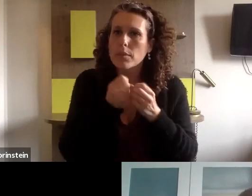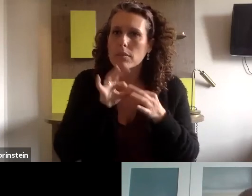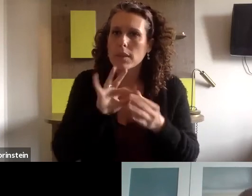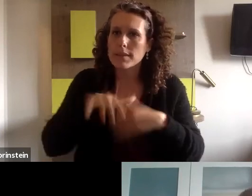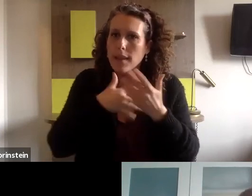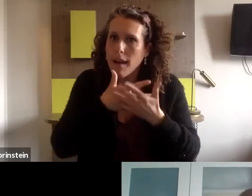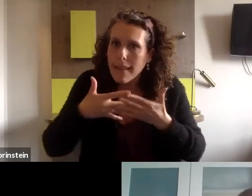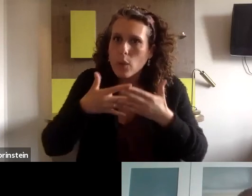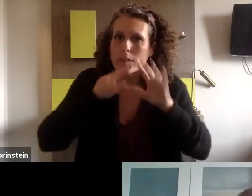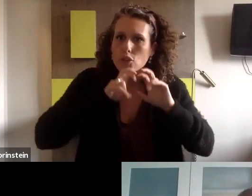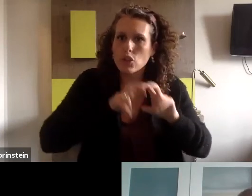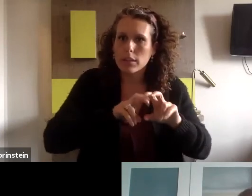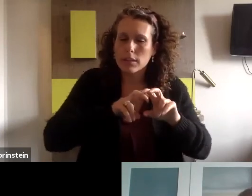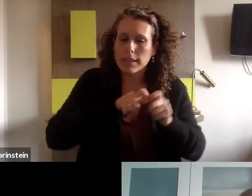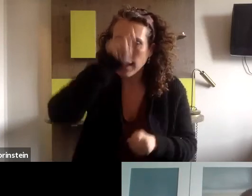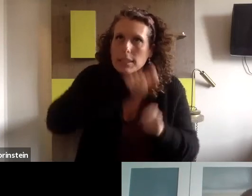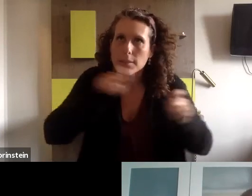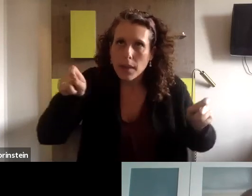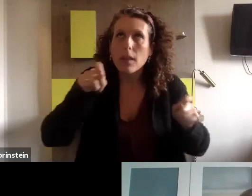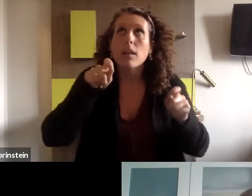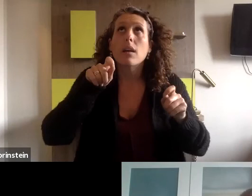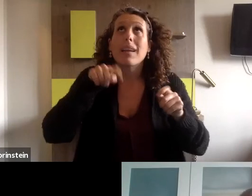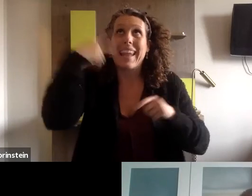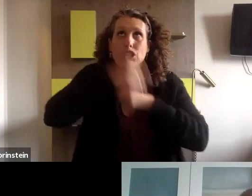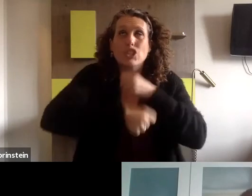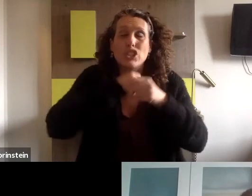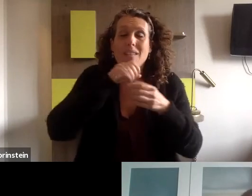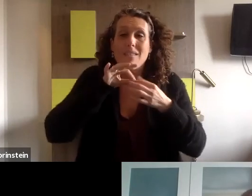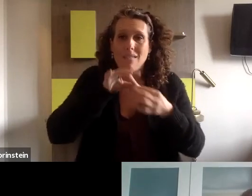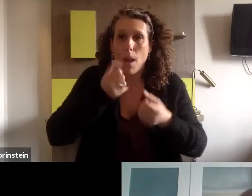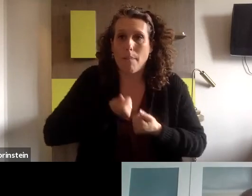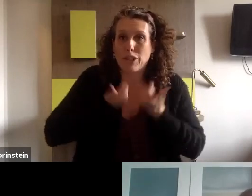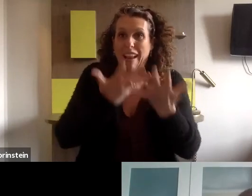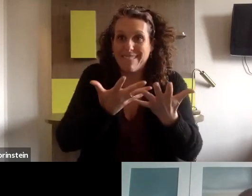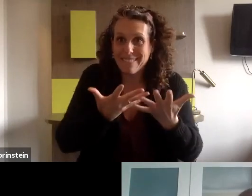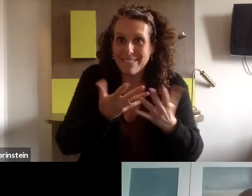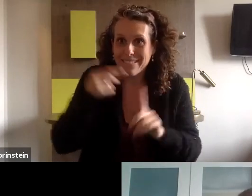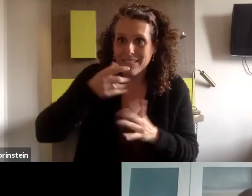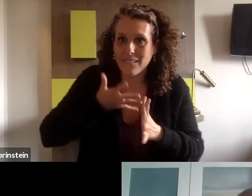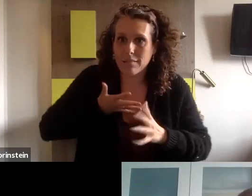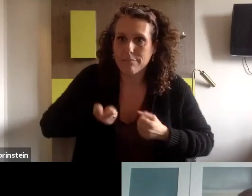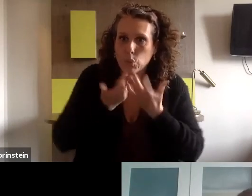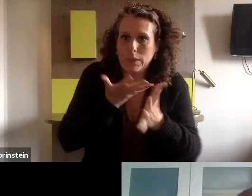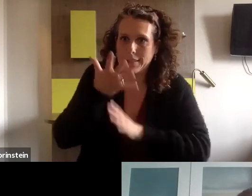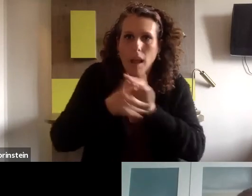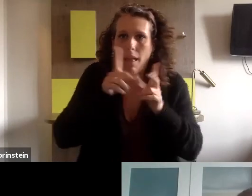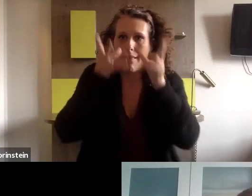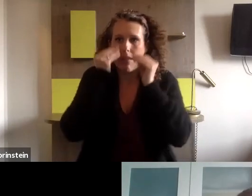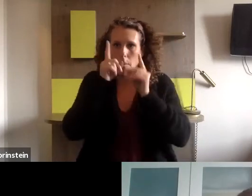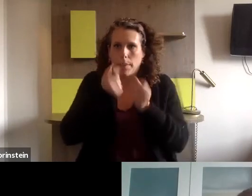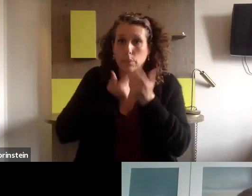productive skills, hopefully next year. So this is maybe also one of the issues that could be addressed within this